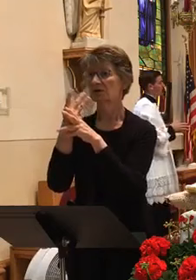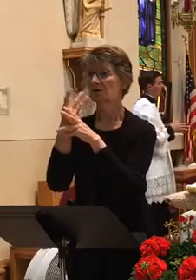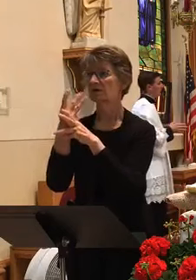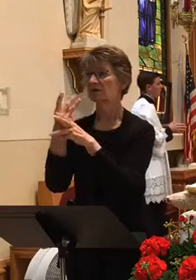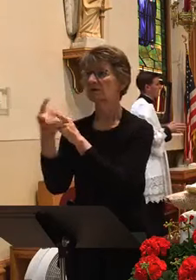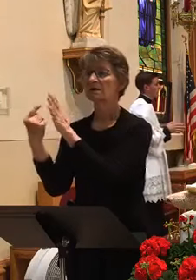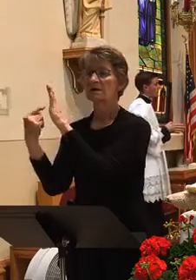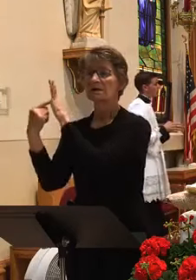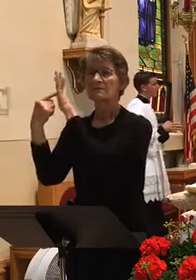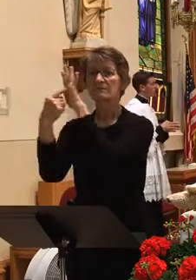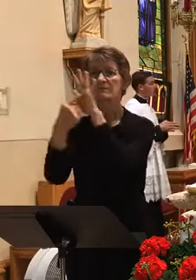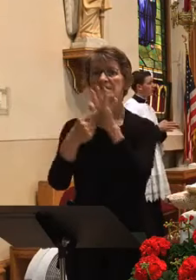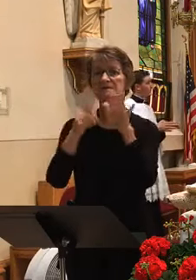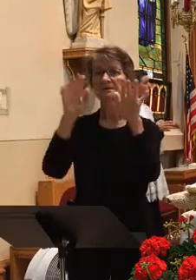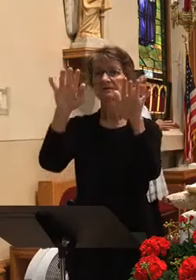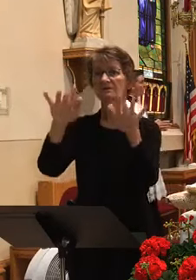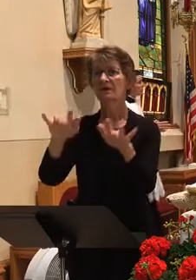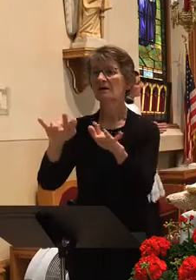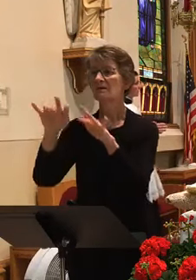world.